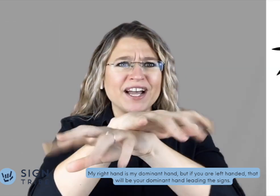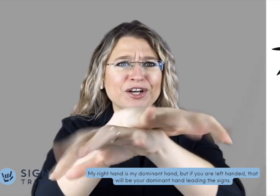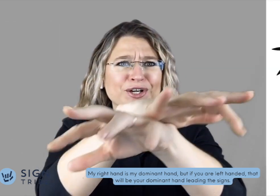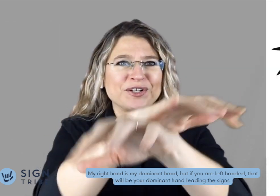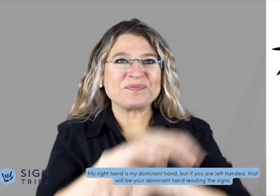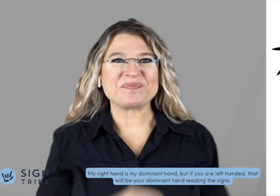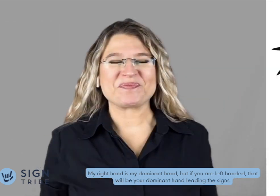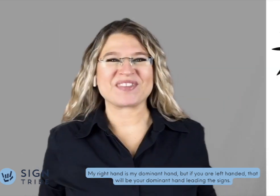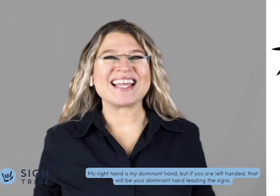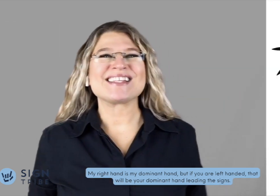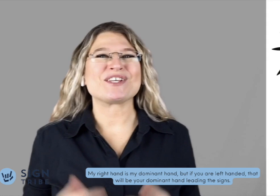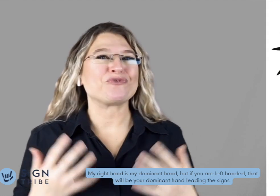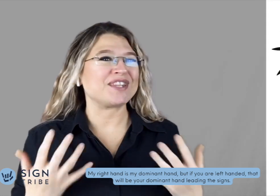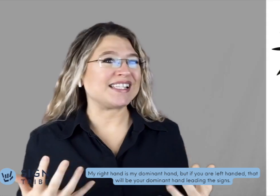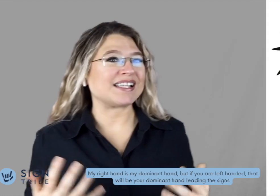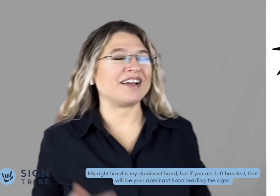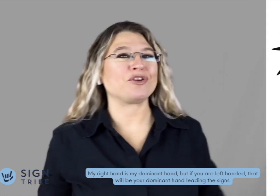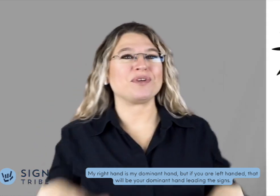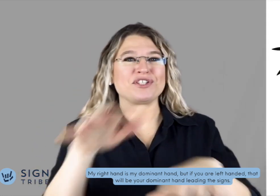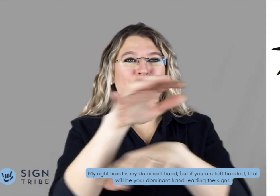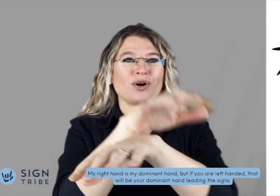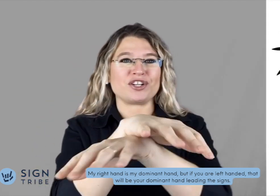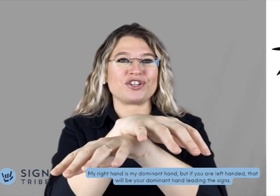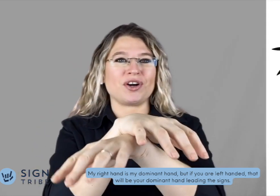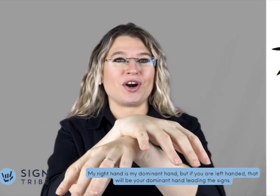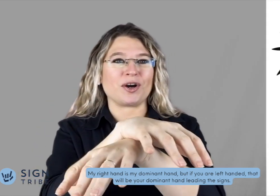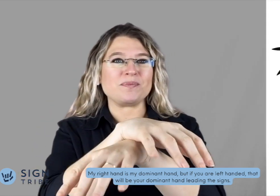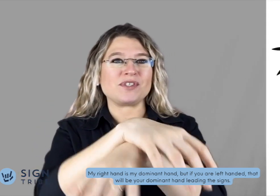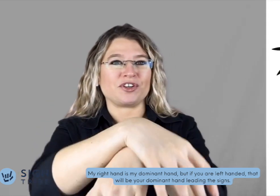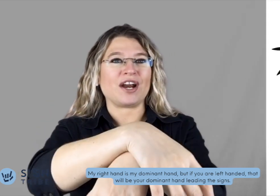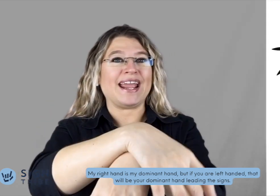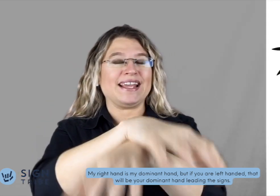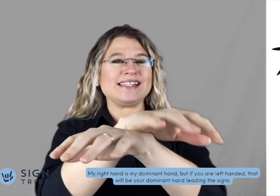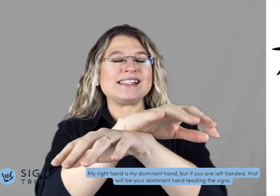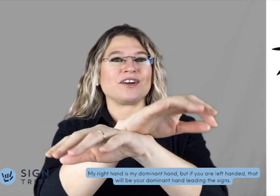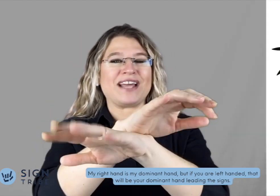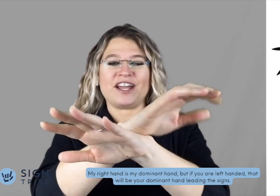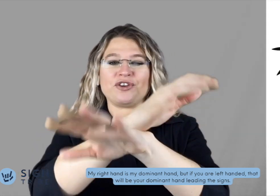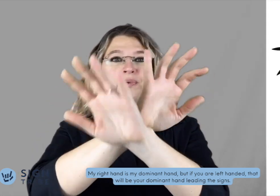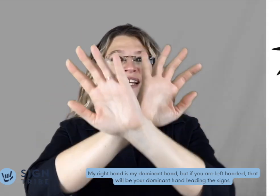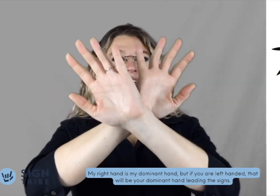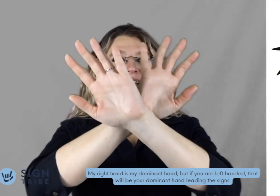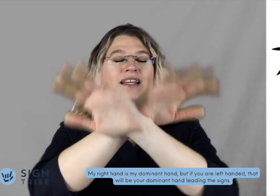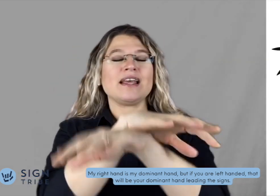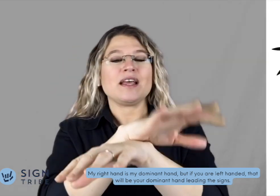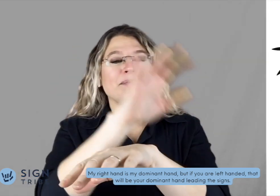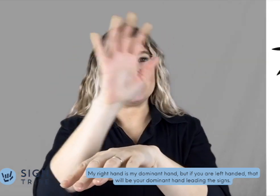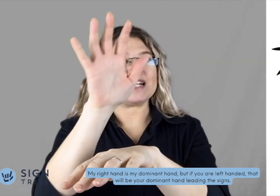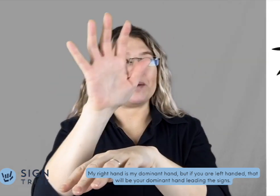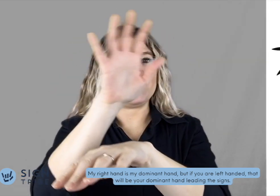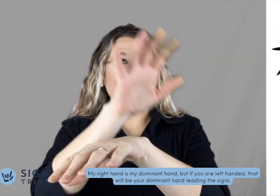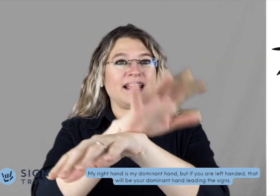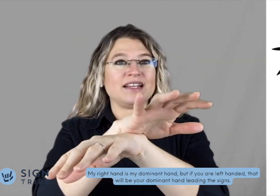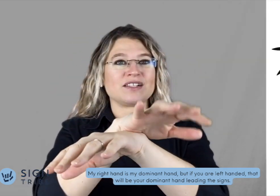Spider. So for this sign, you're going to cross your arms or your hands at your wrist. My dominant hand is on